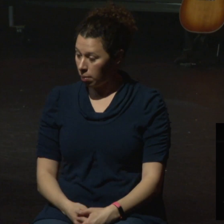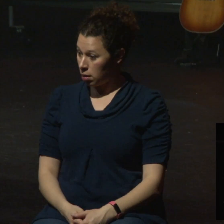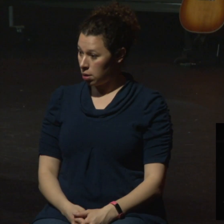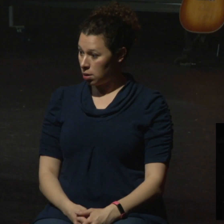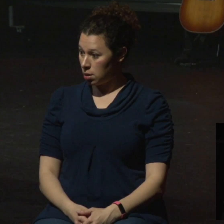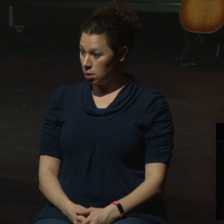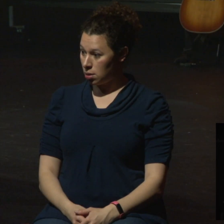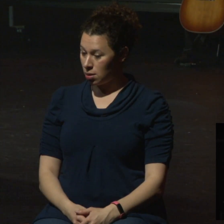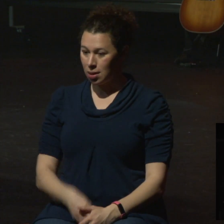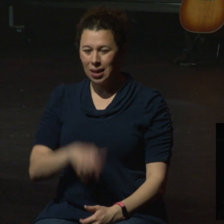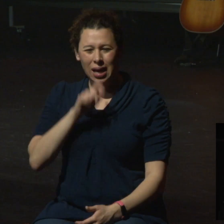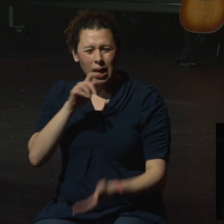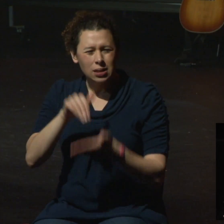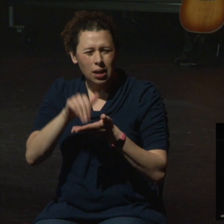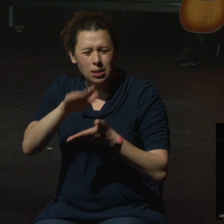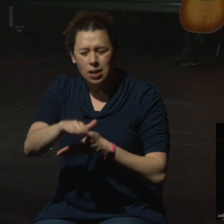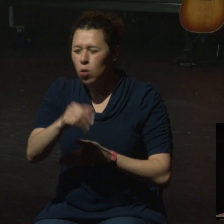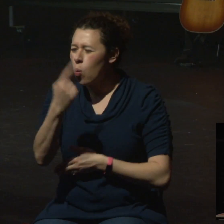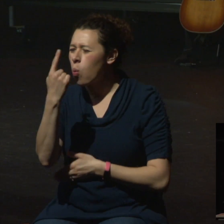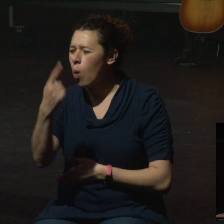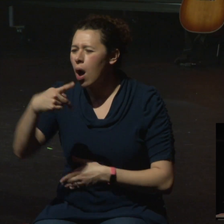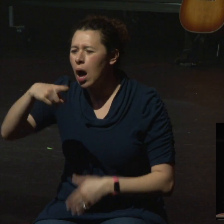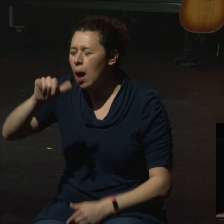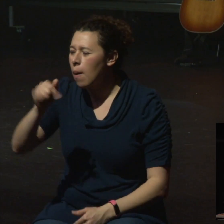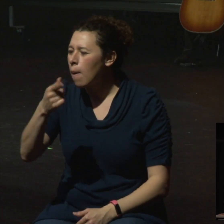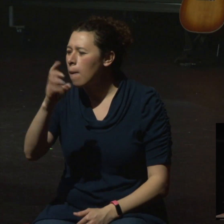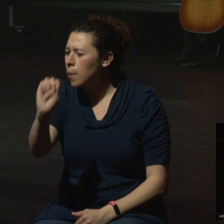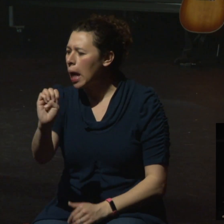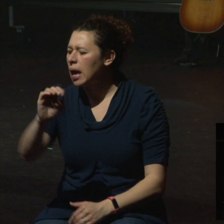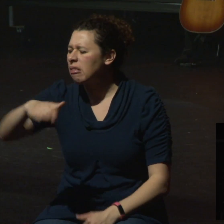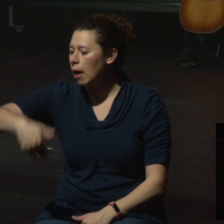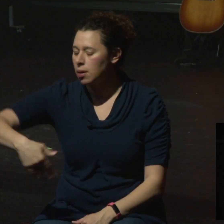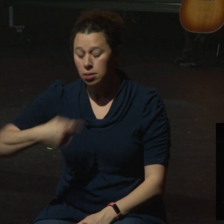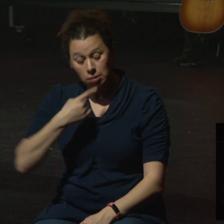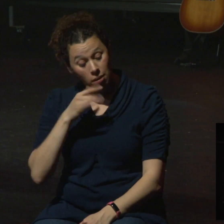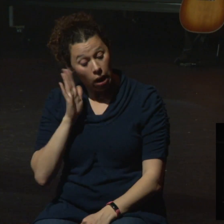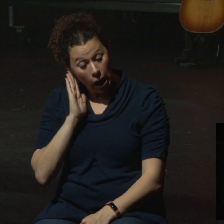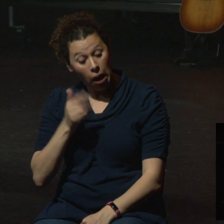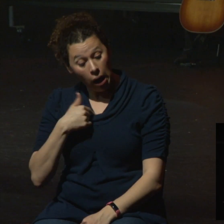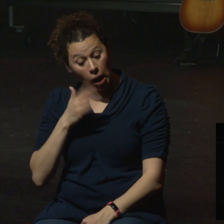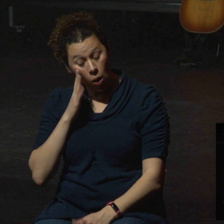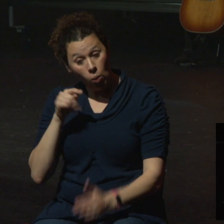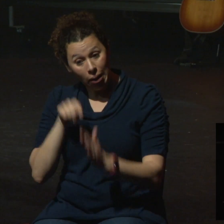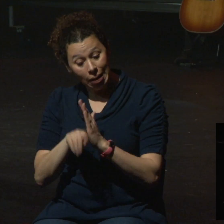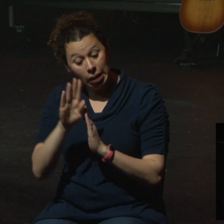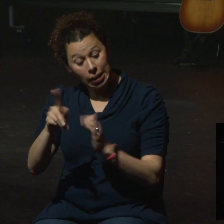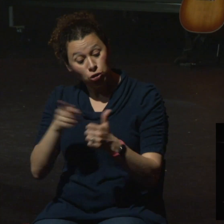hasn't sent one plague yet, and he tells him, I'm going to kill his firstborn. What?